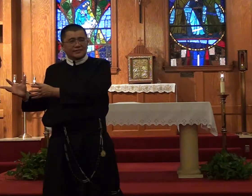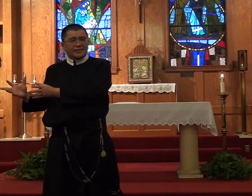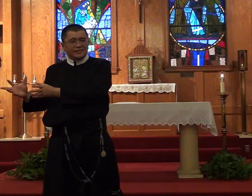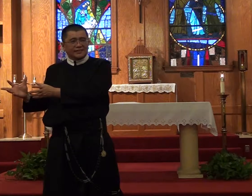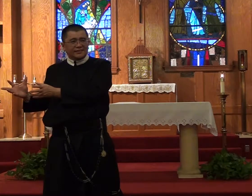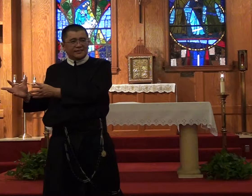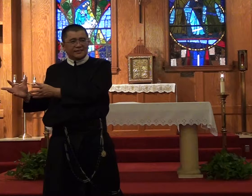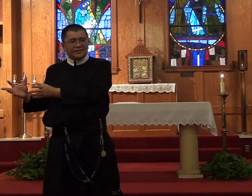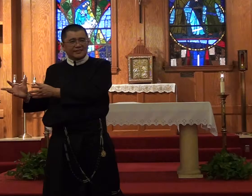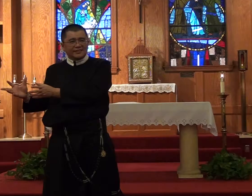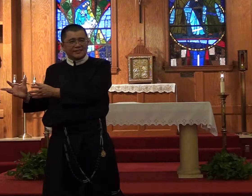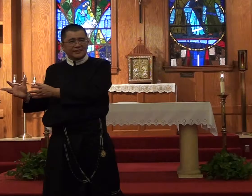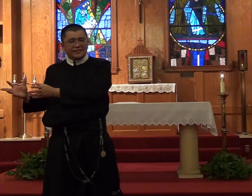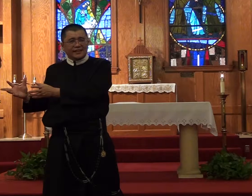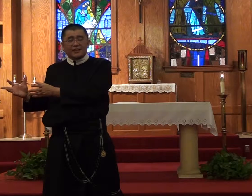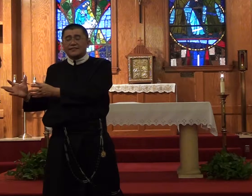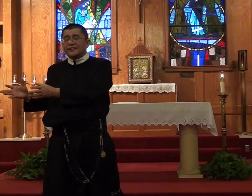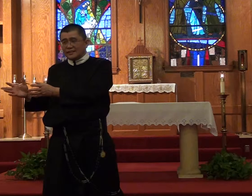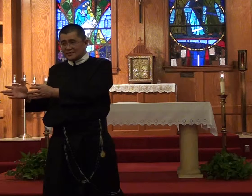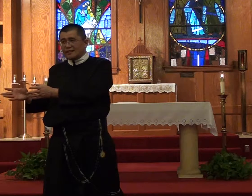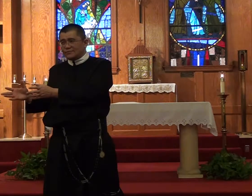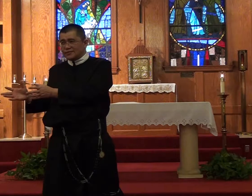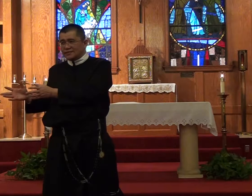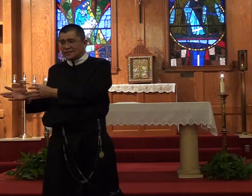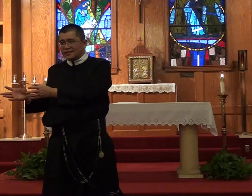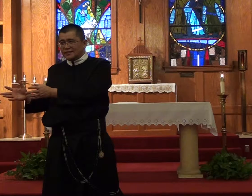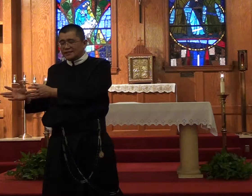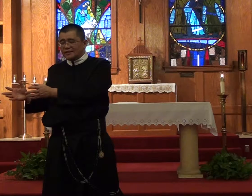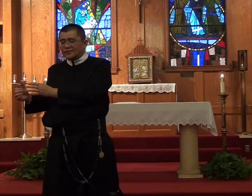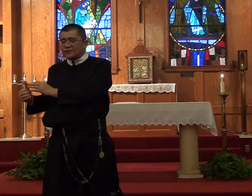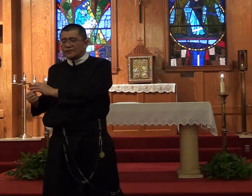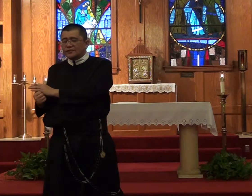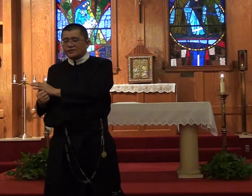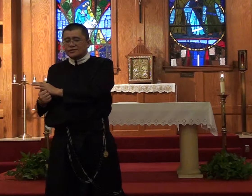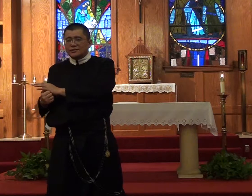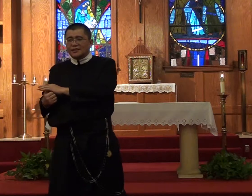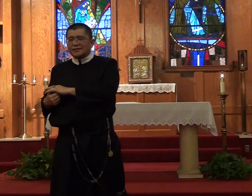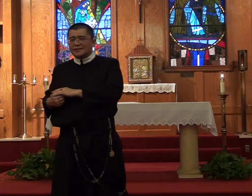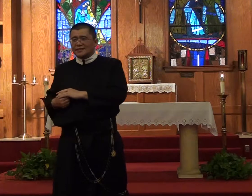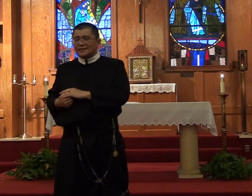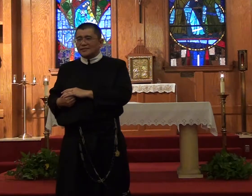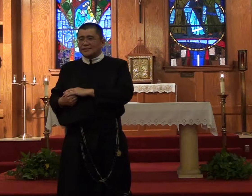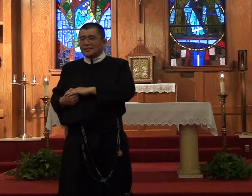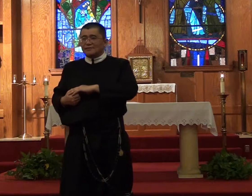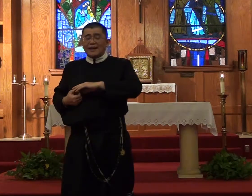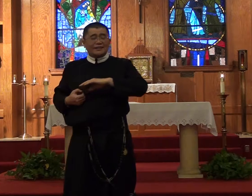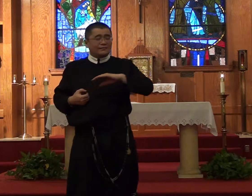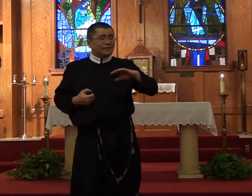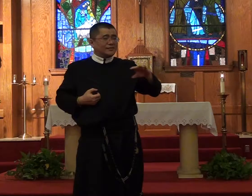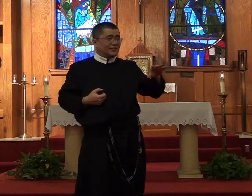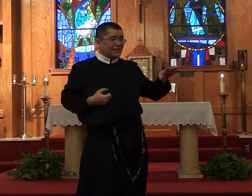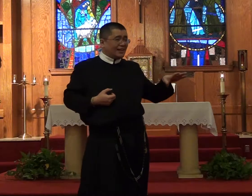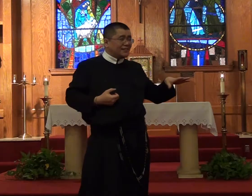that? I give you an example. If you go to Italy, I'm not talking bad about the Italians,